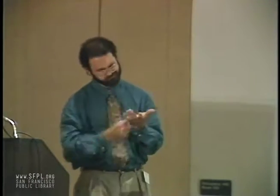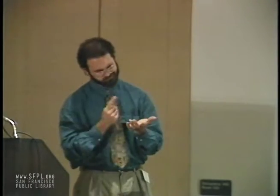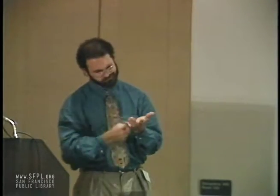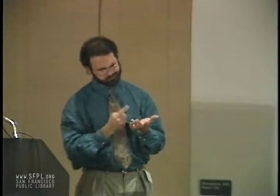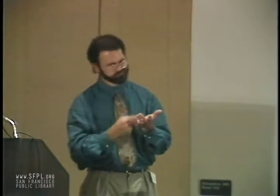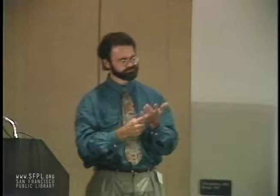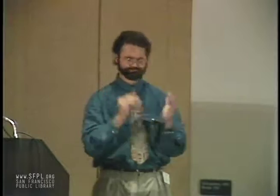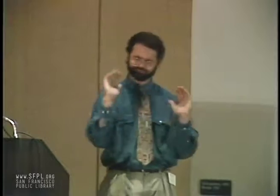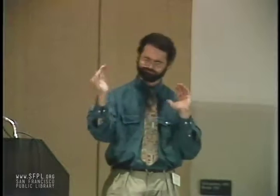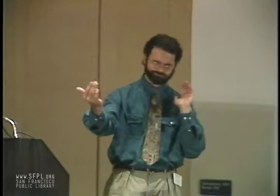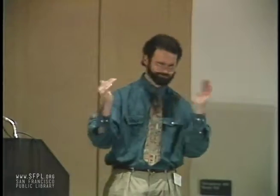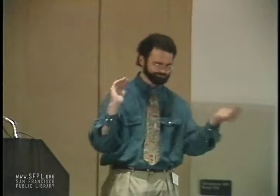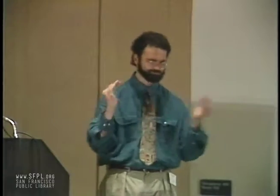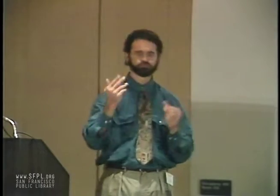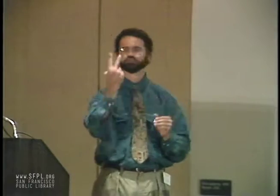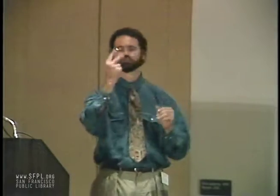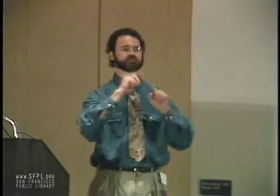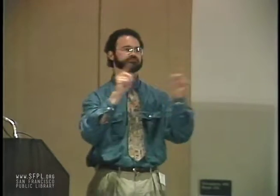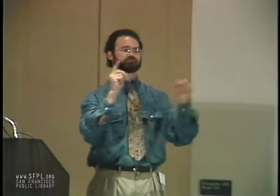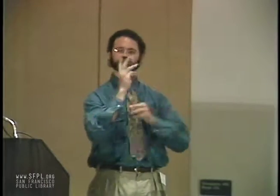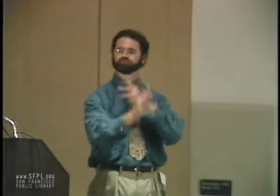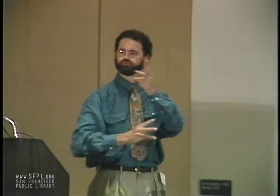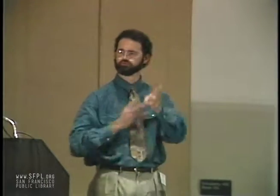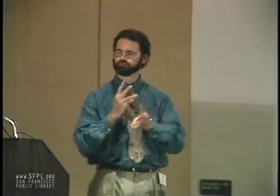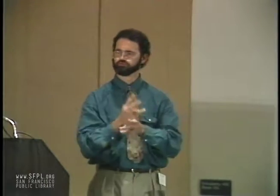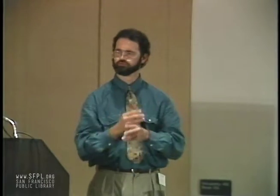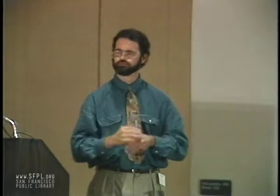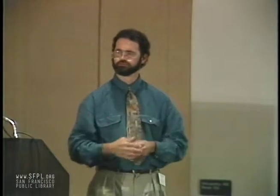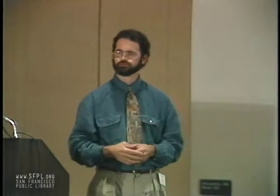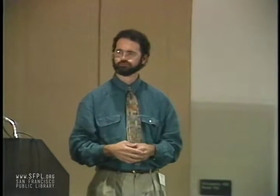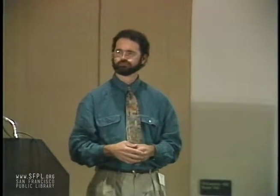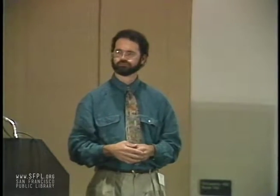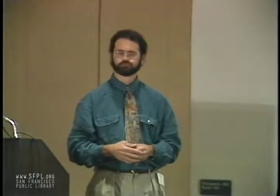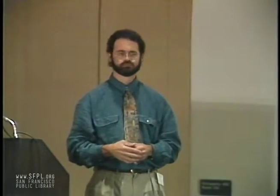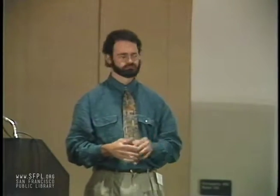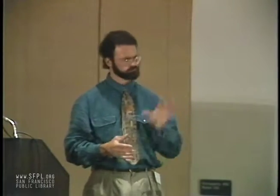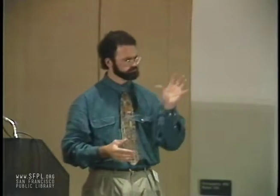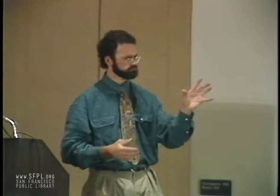Language. In this film, he discusses and compares the two different worlds.